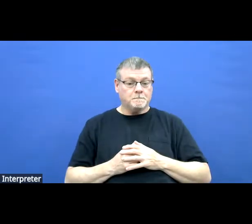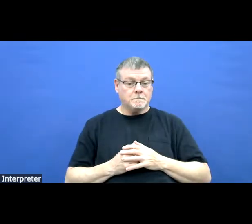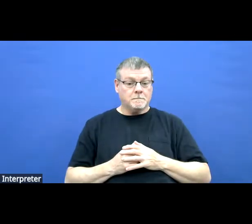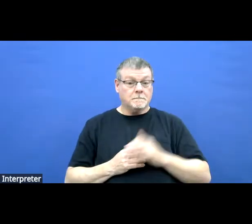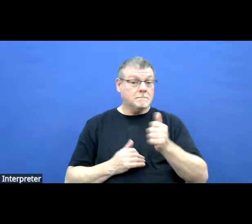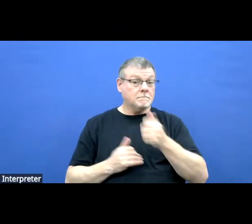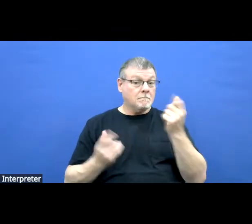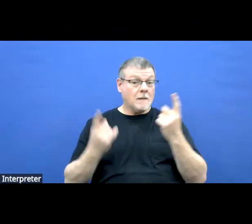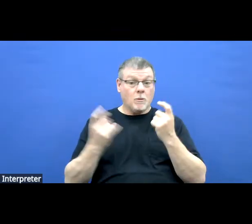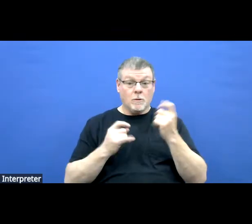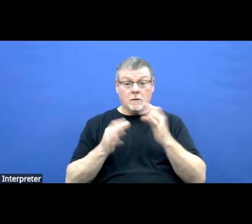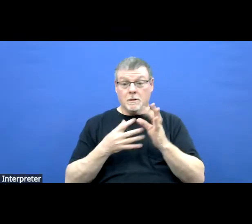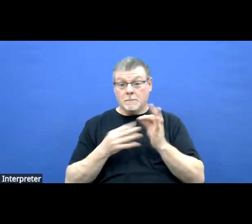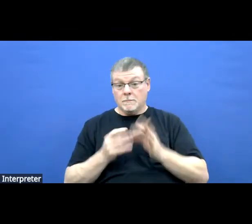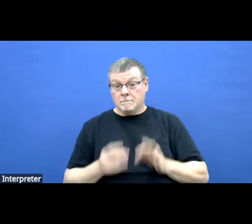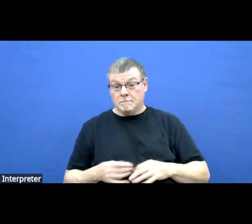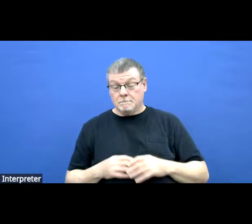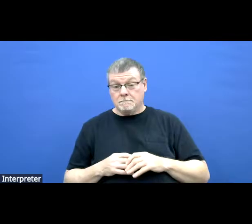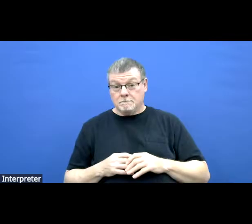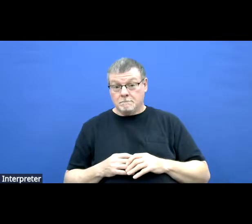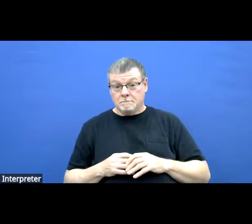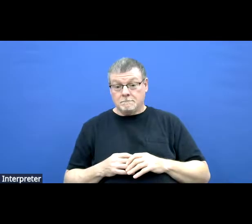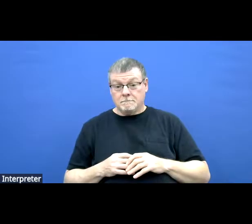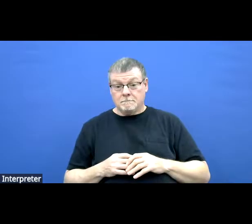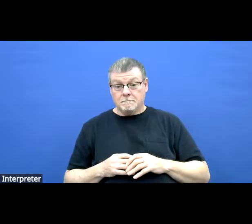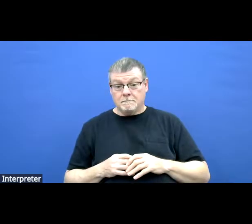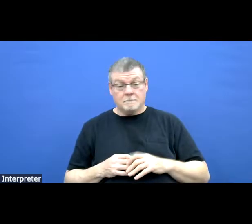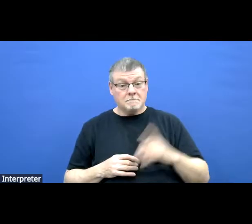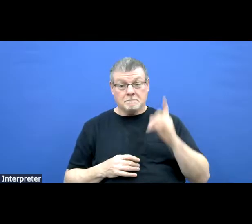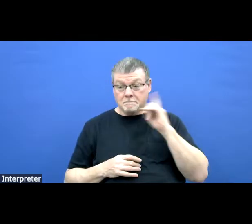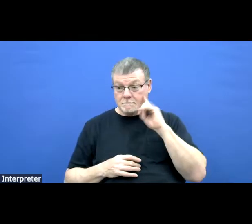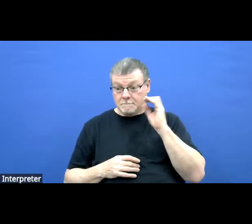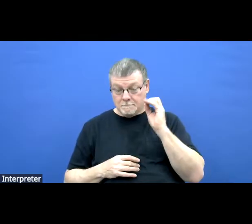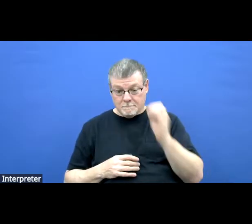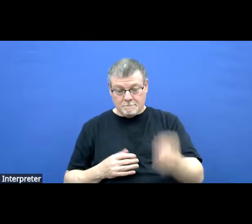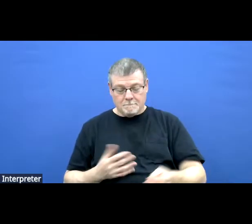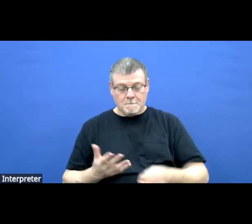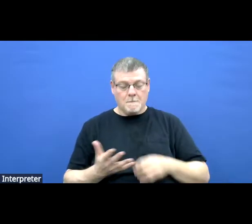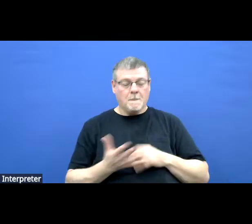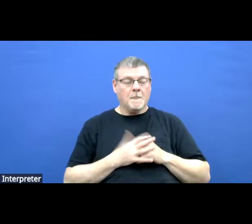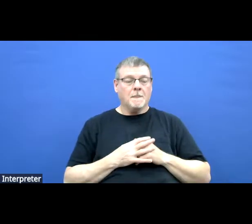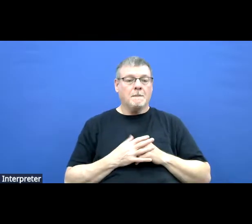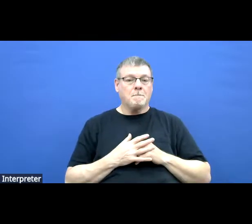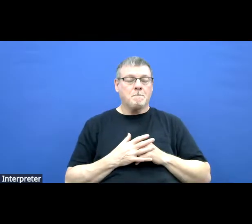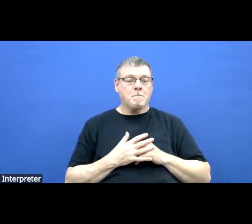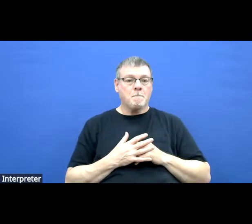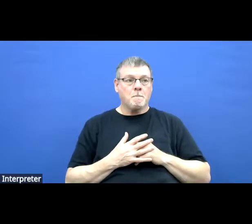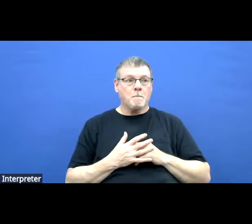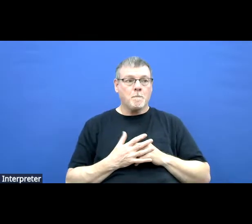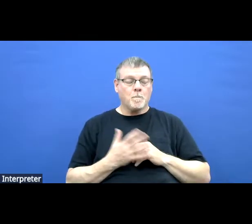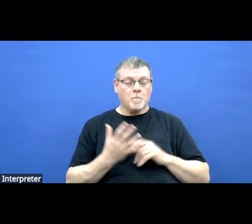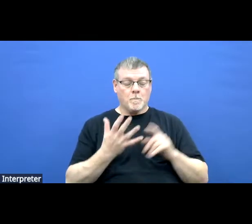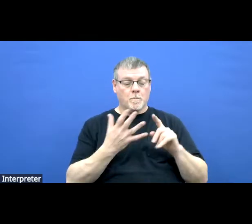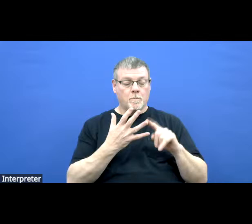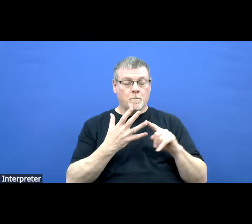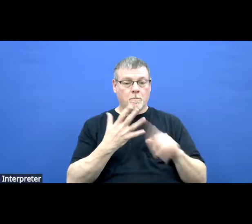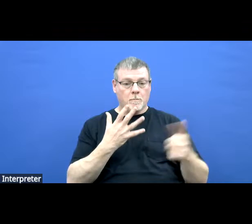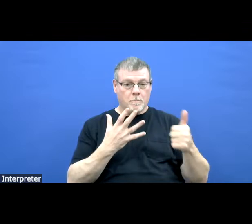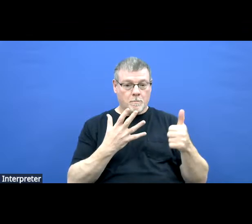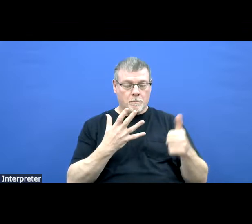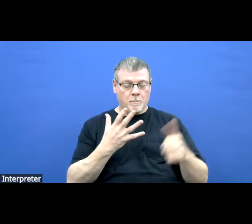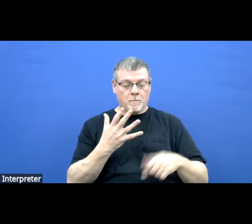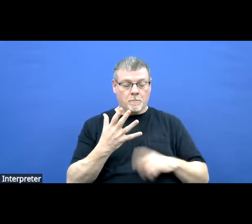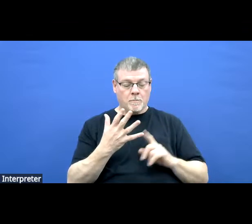any other questions, comments? Then hearing and seeing none, please call the roll. Councilmember Barley,